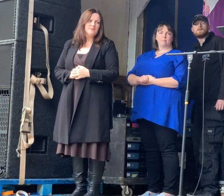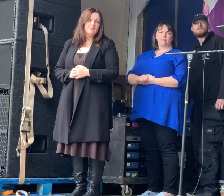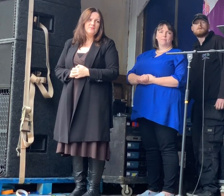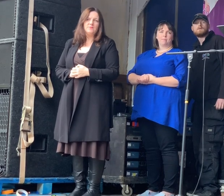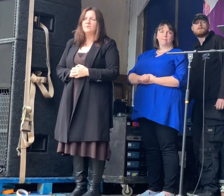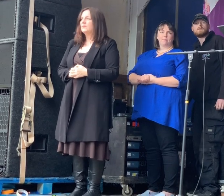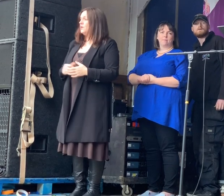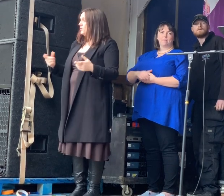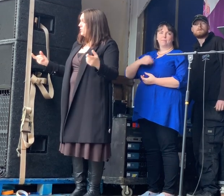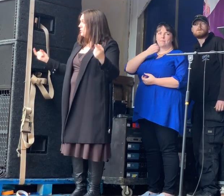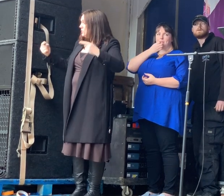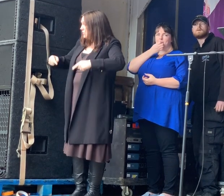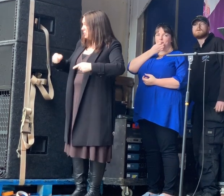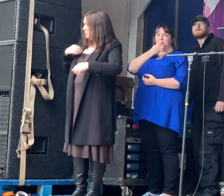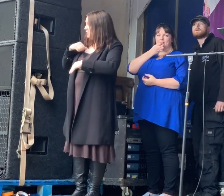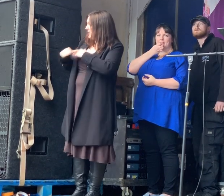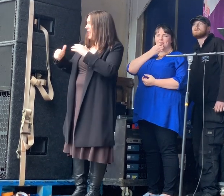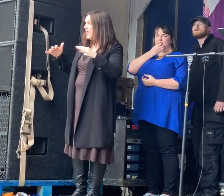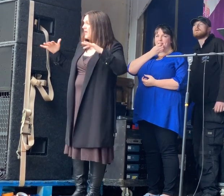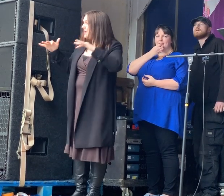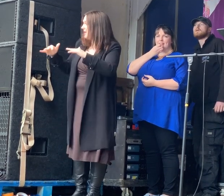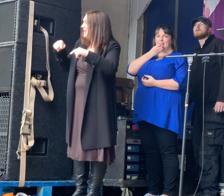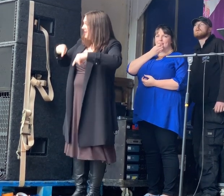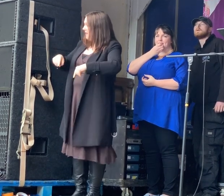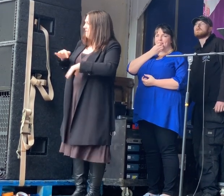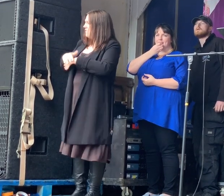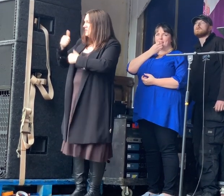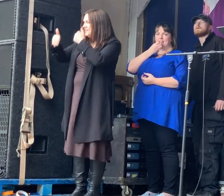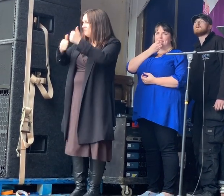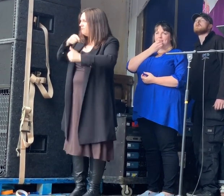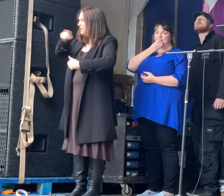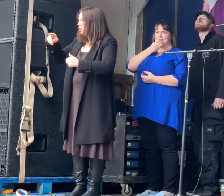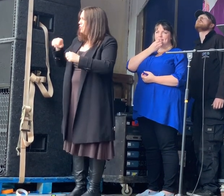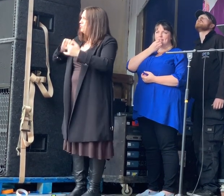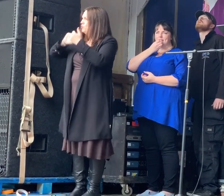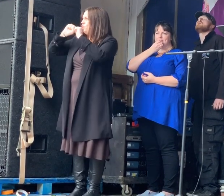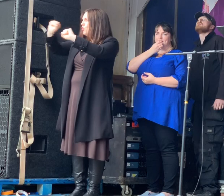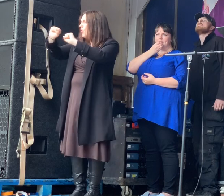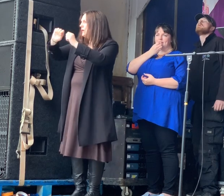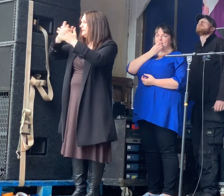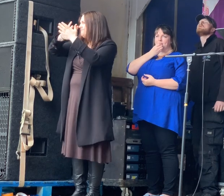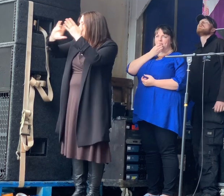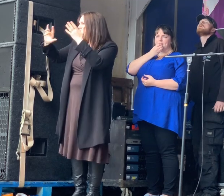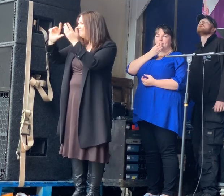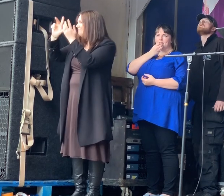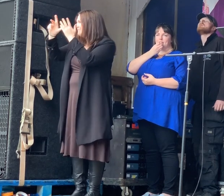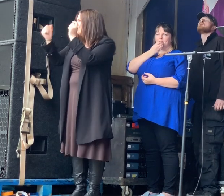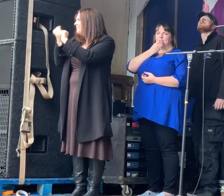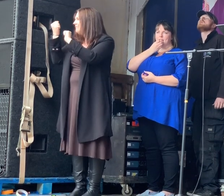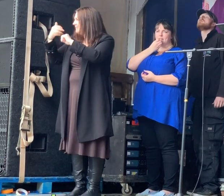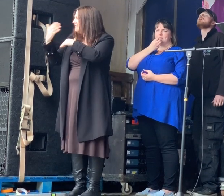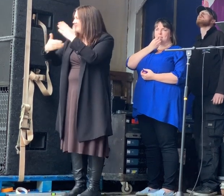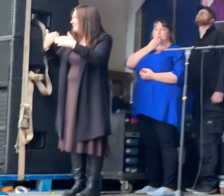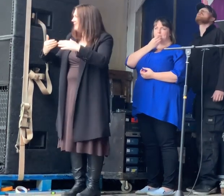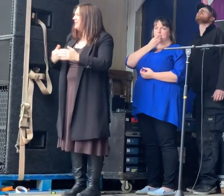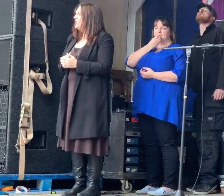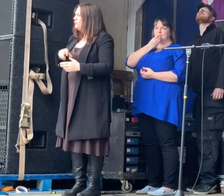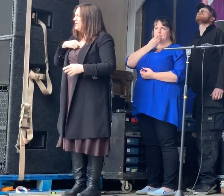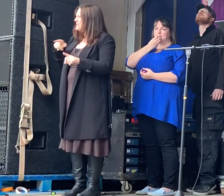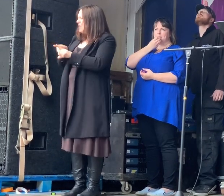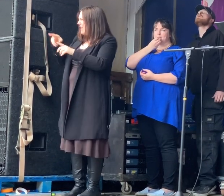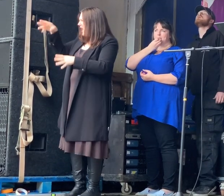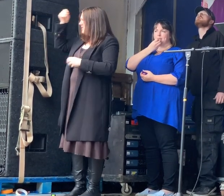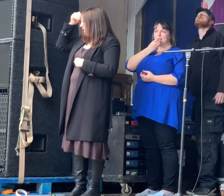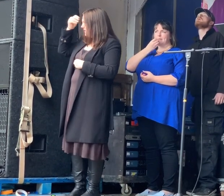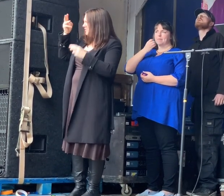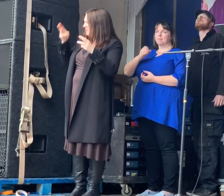We gather here today to celebrate your success repealing the AIDS, to acknowledge and recognize the power of